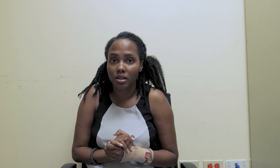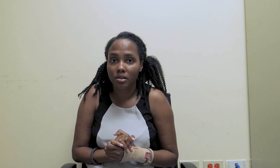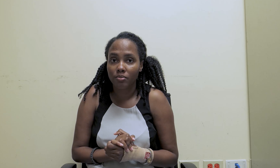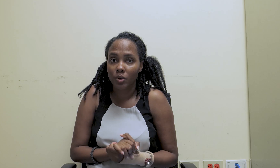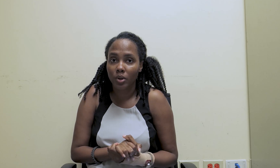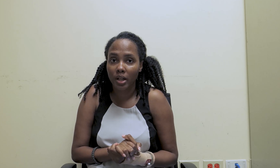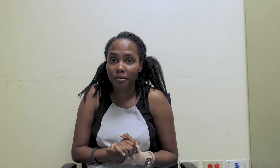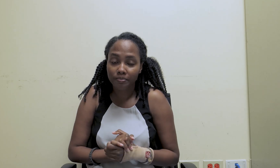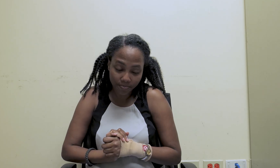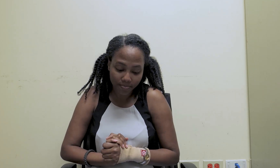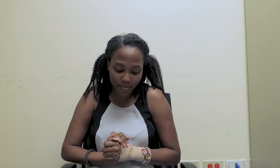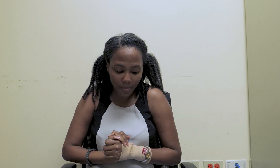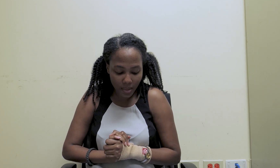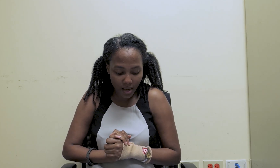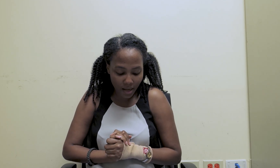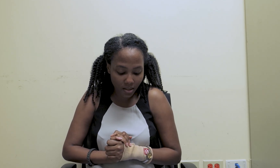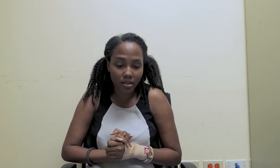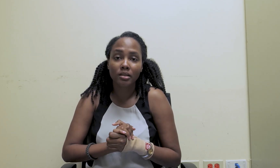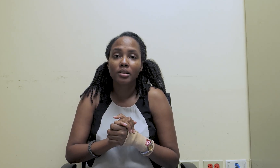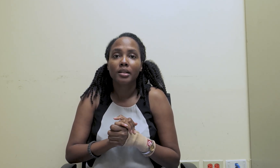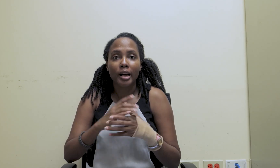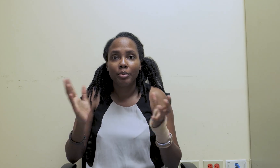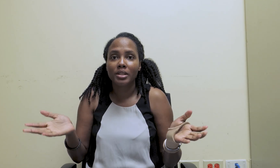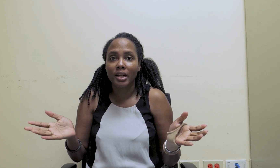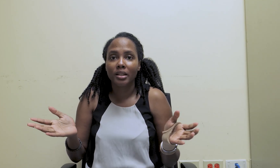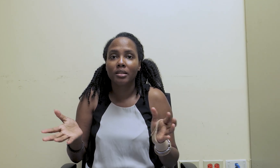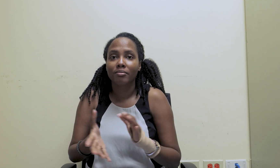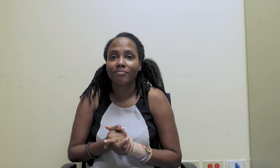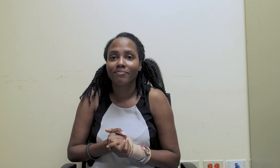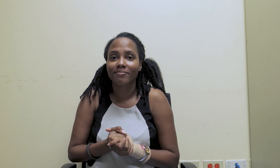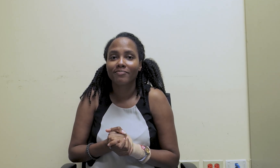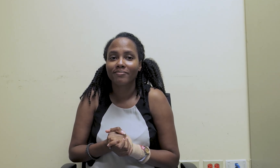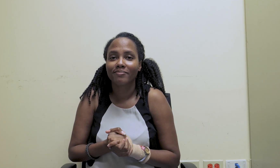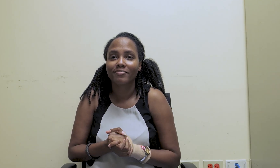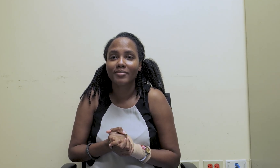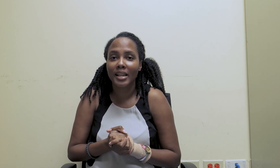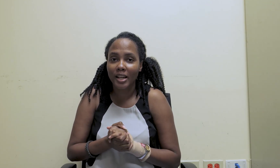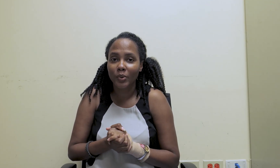verses. Okay? And happy signing. And I will